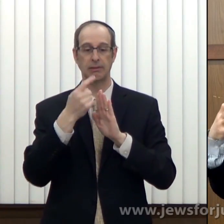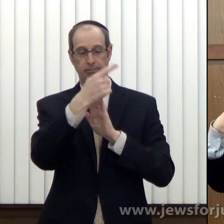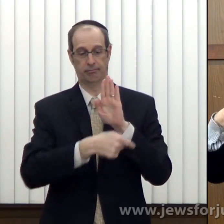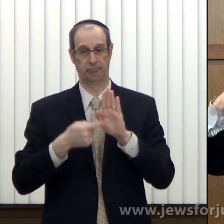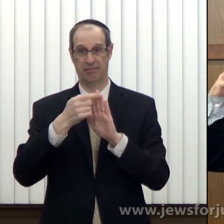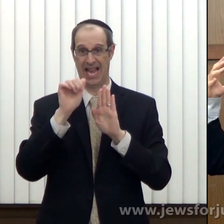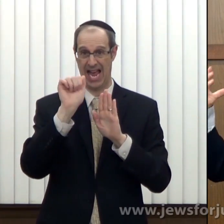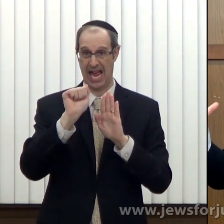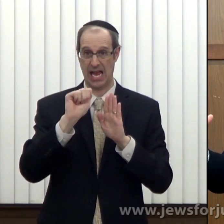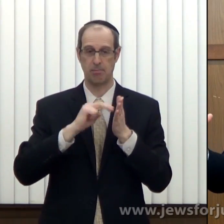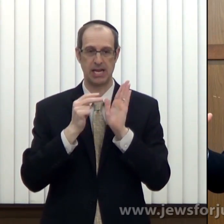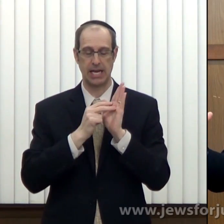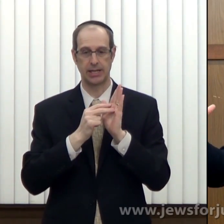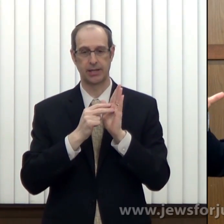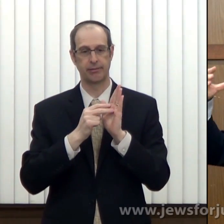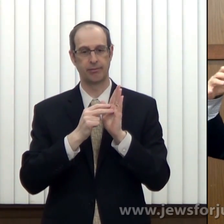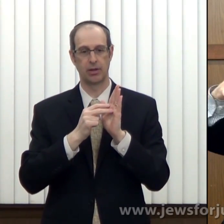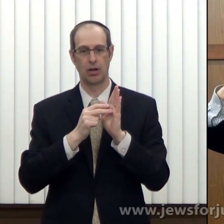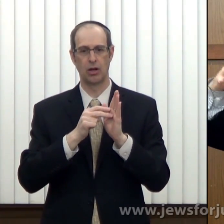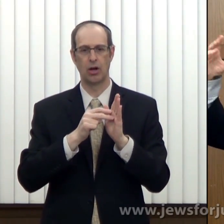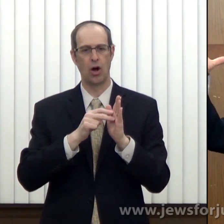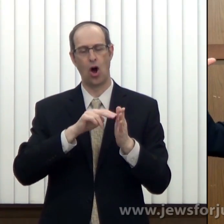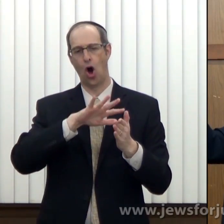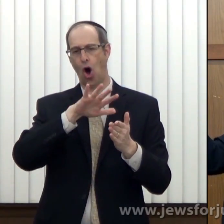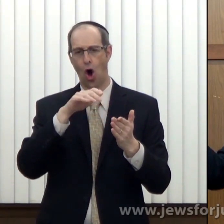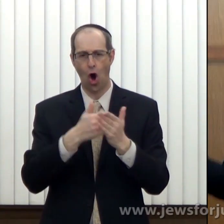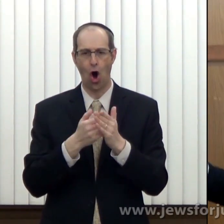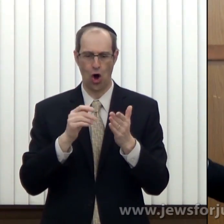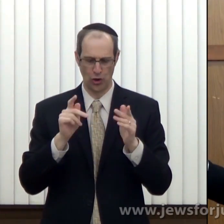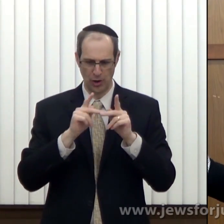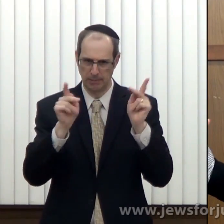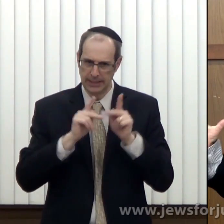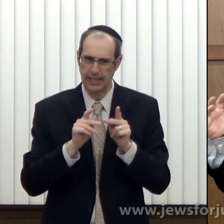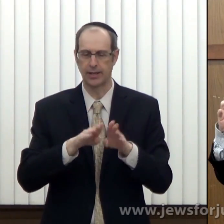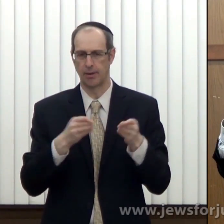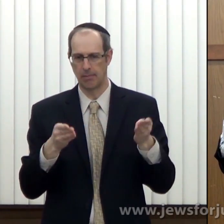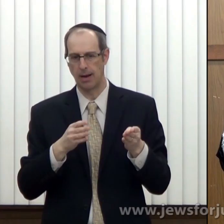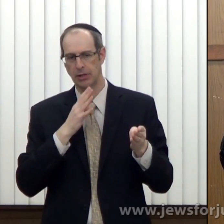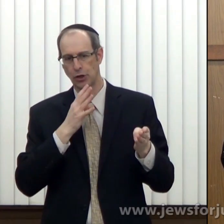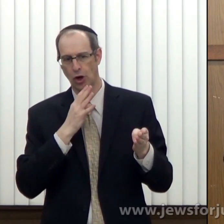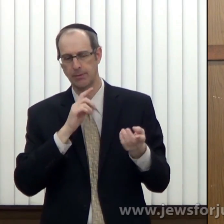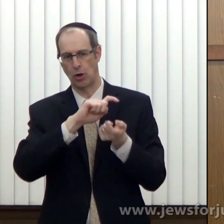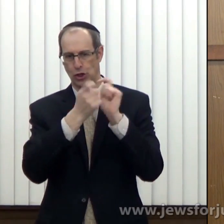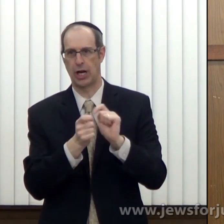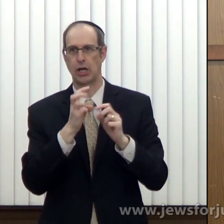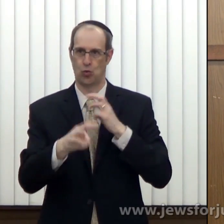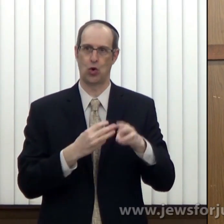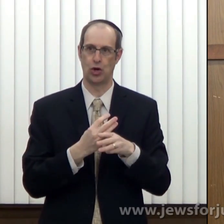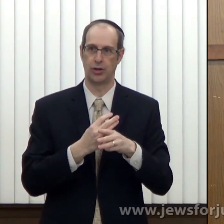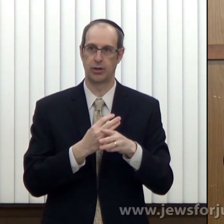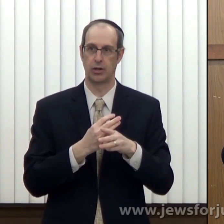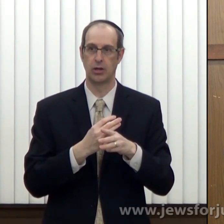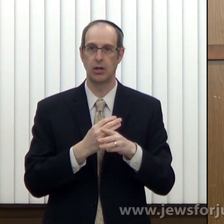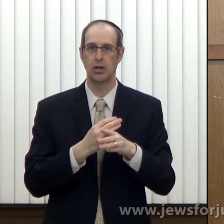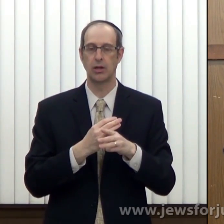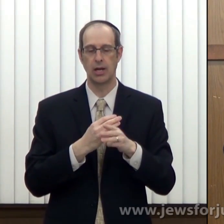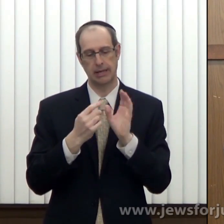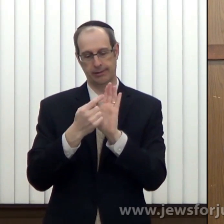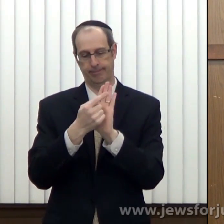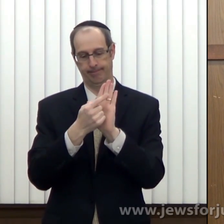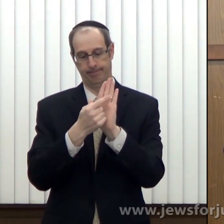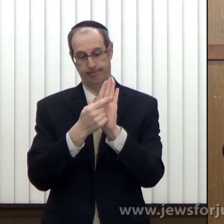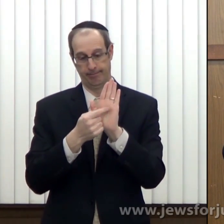describe a transformed utopian world, there is a smaller set, what we